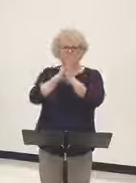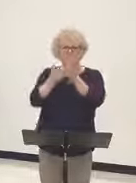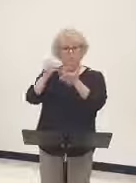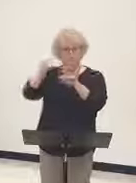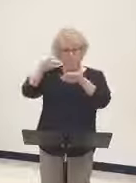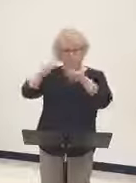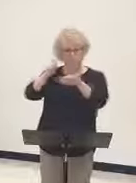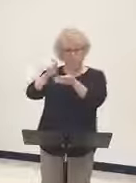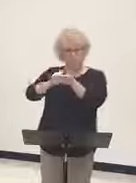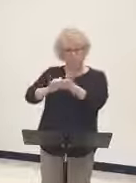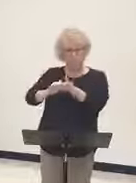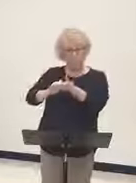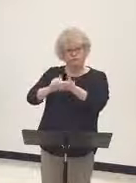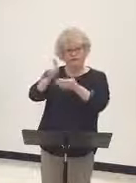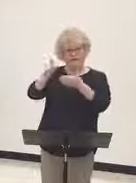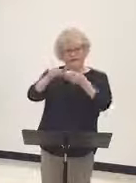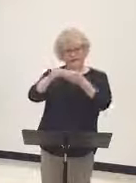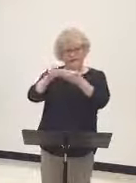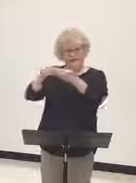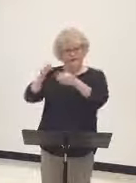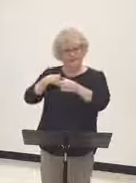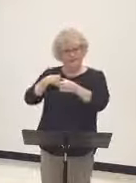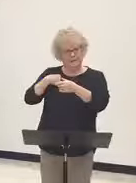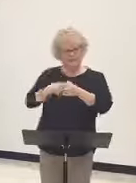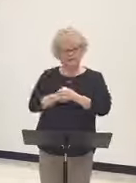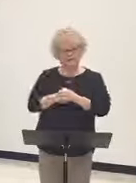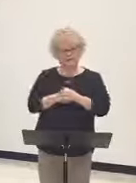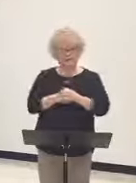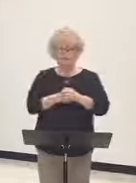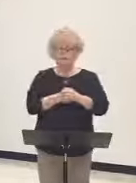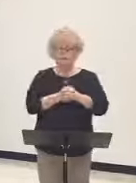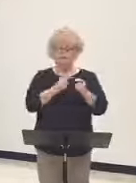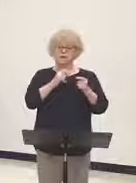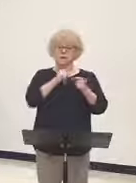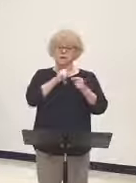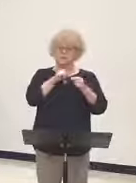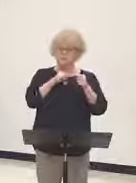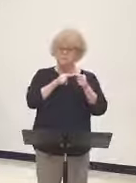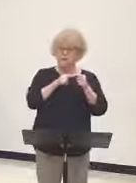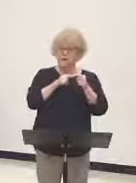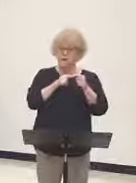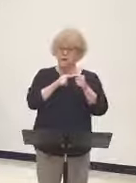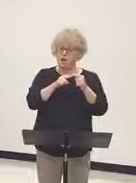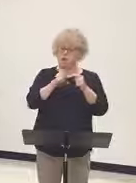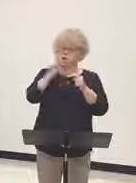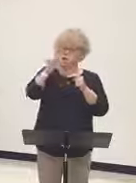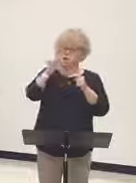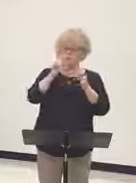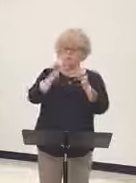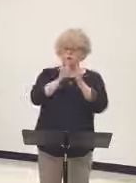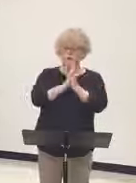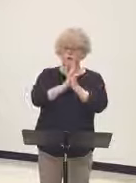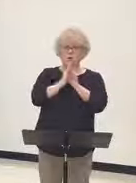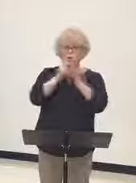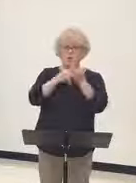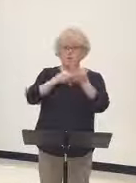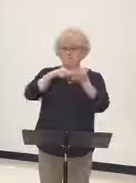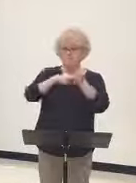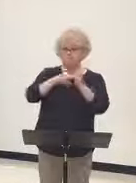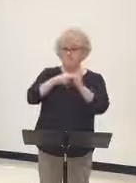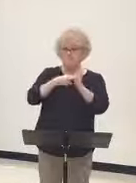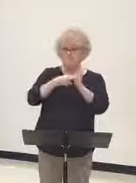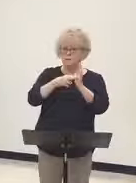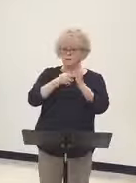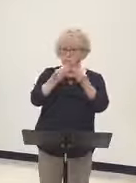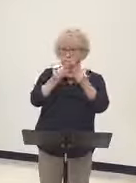wrote, He Leadeth Me. And it's about his reflections on what it meant to spend